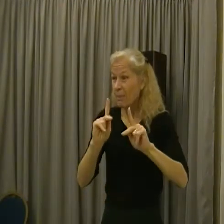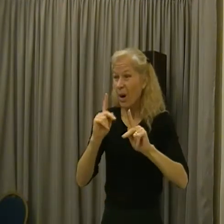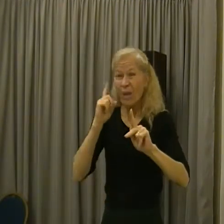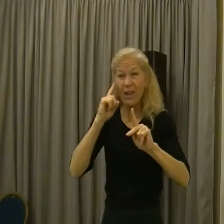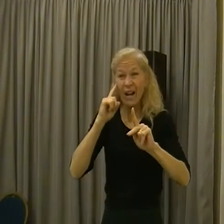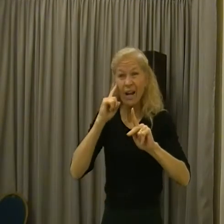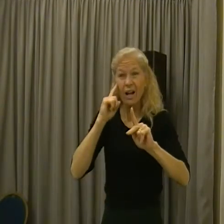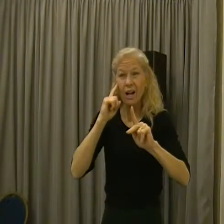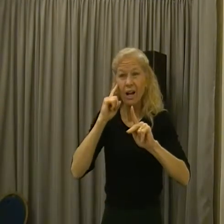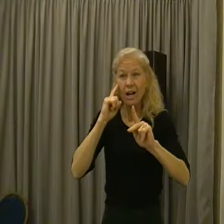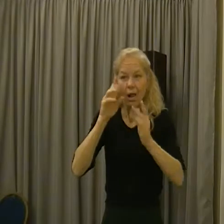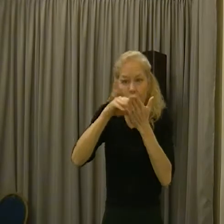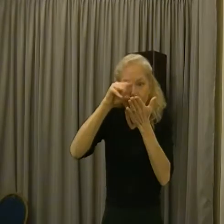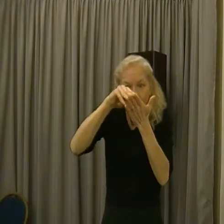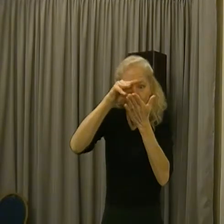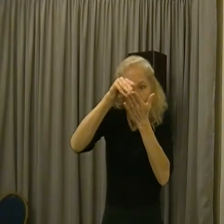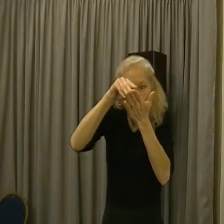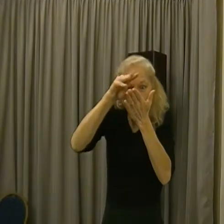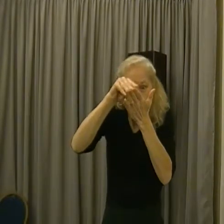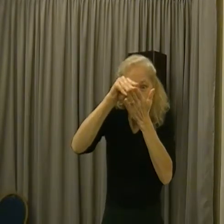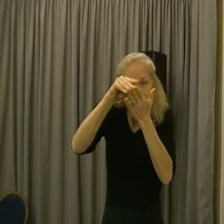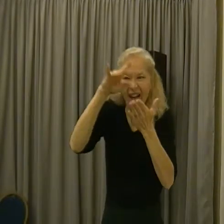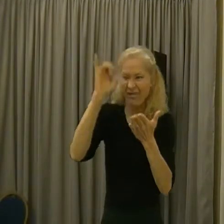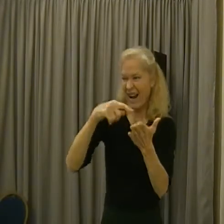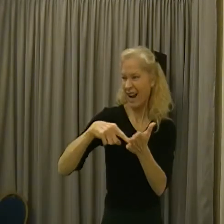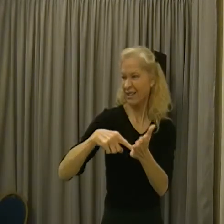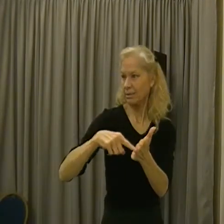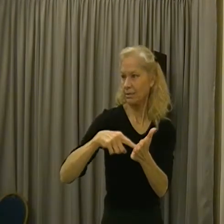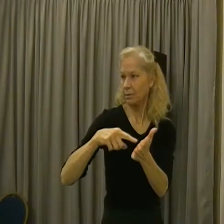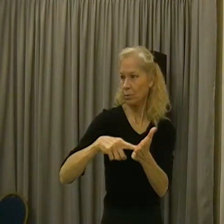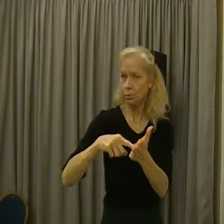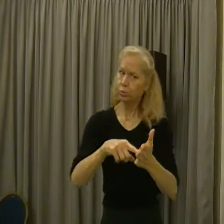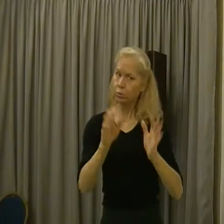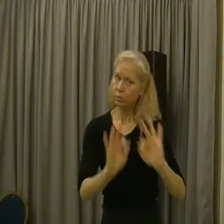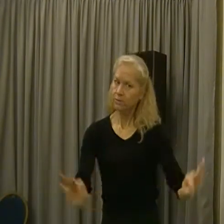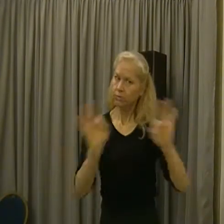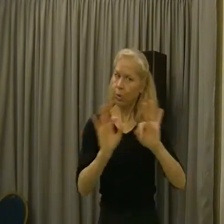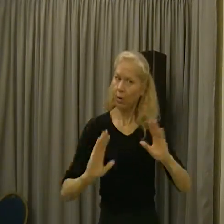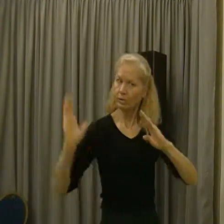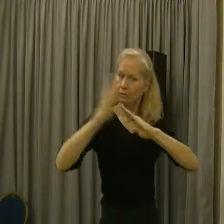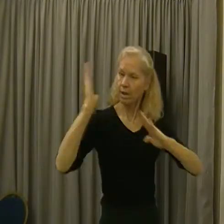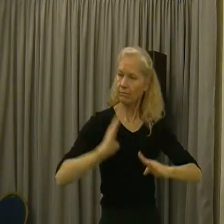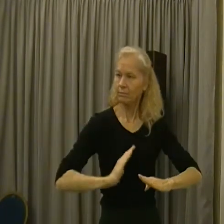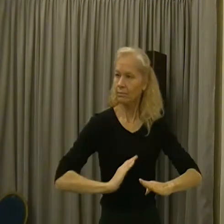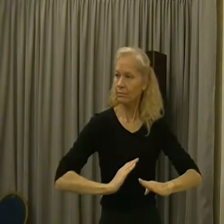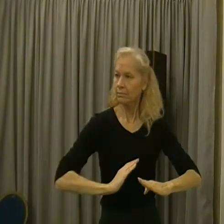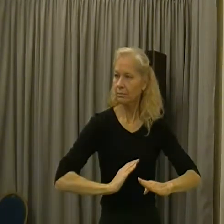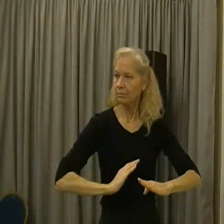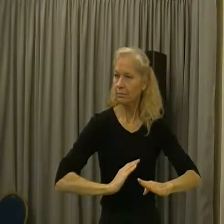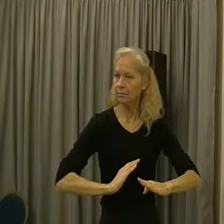what? Glory in his might. We would have a tendency also to glory in our